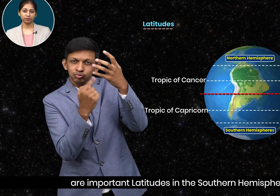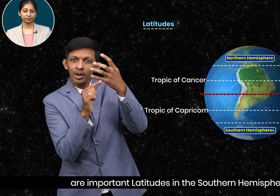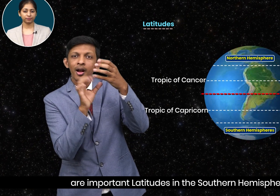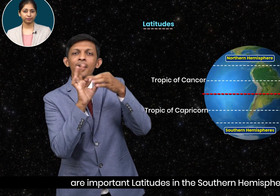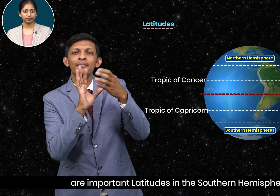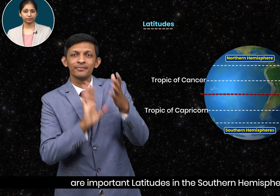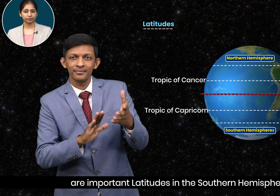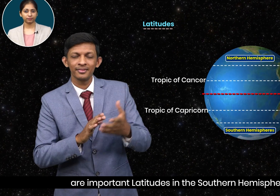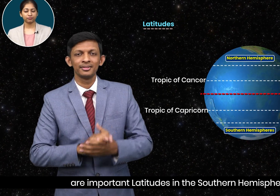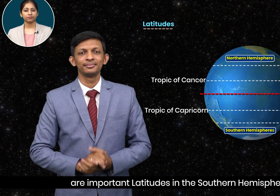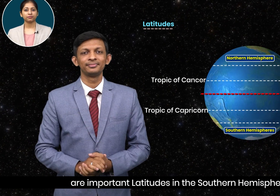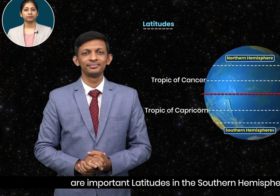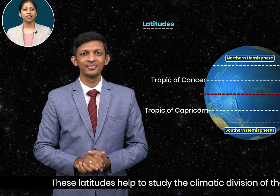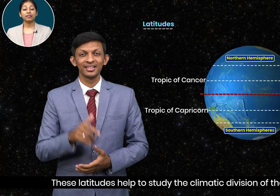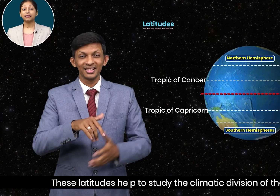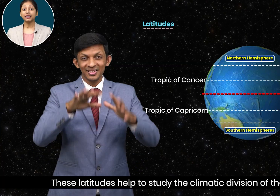hemisphere.